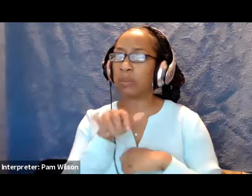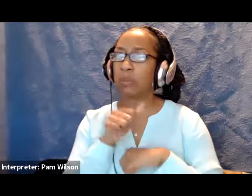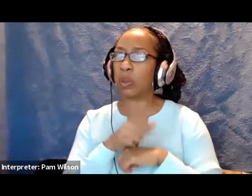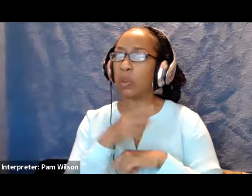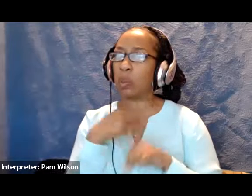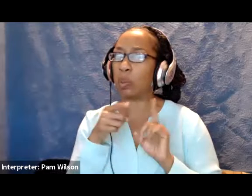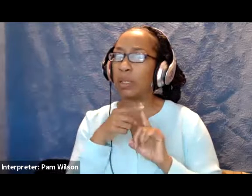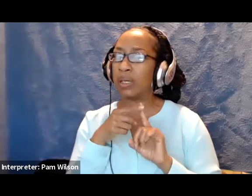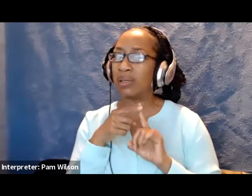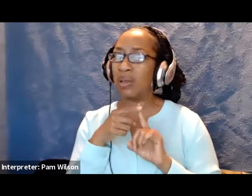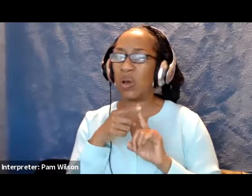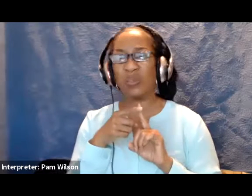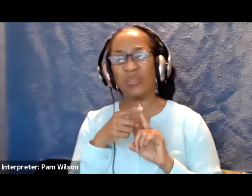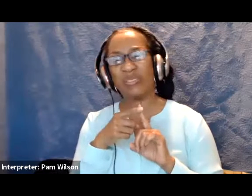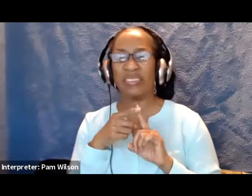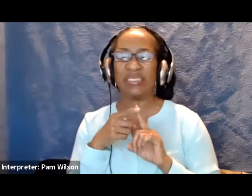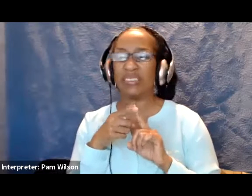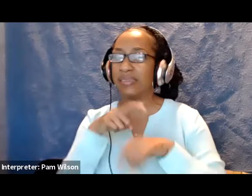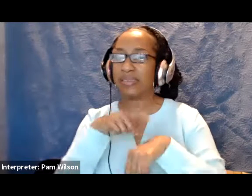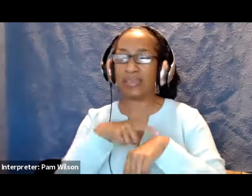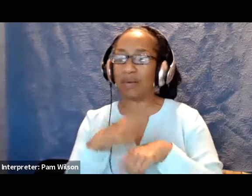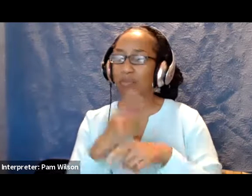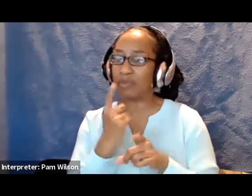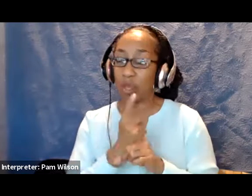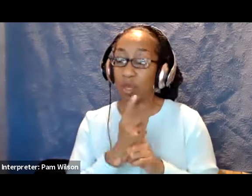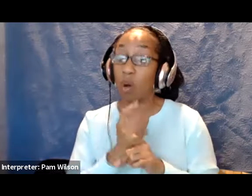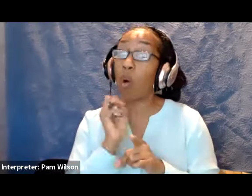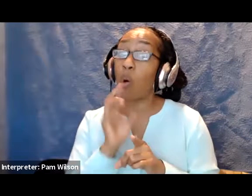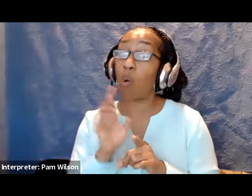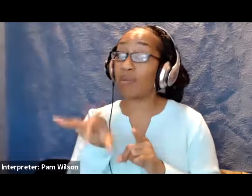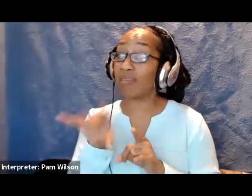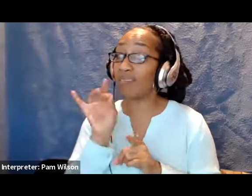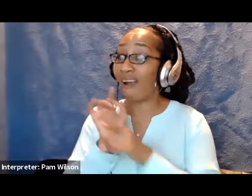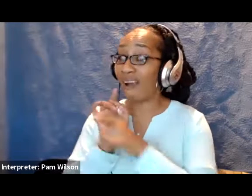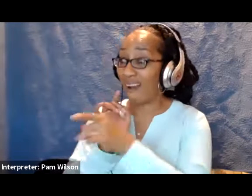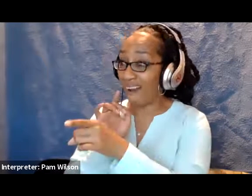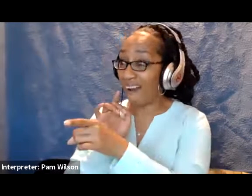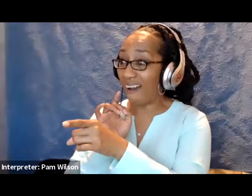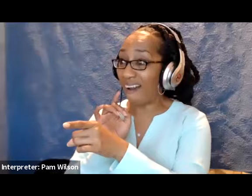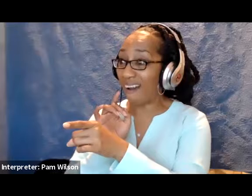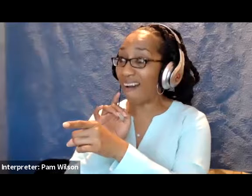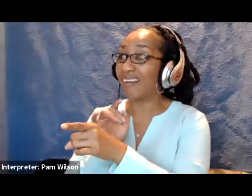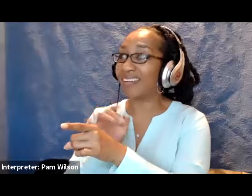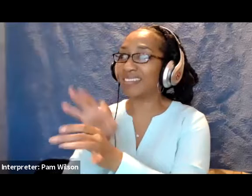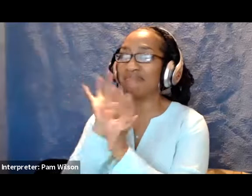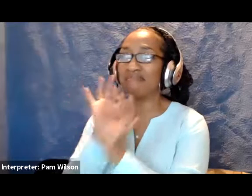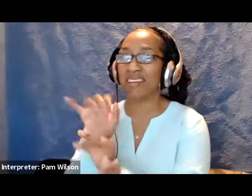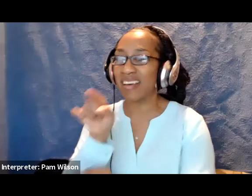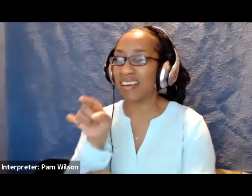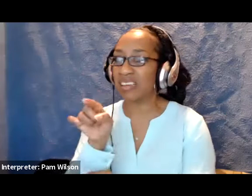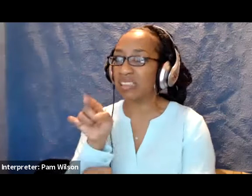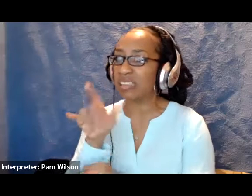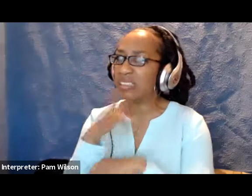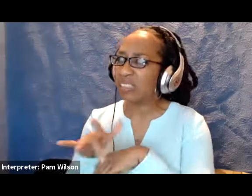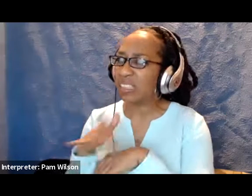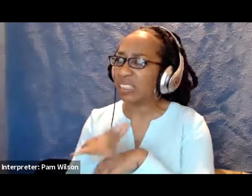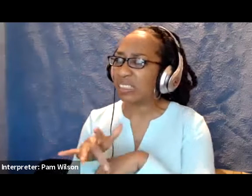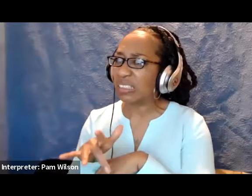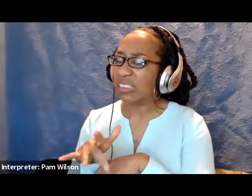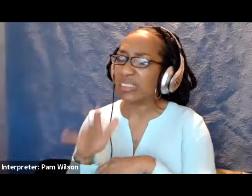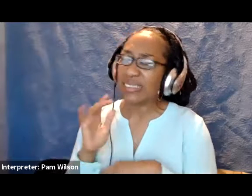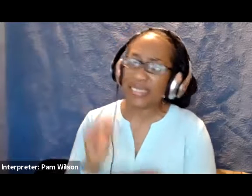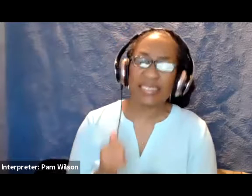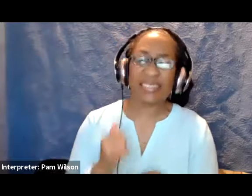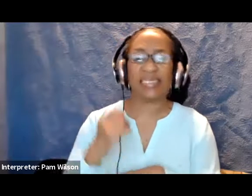appropriate, or that you've found the perfect presenter, but they're not available at that time. So it's, again,